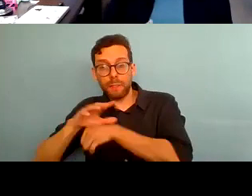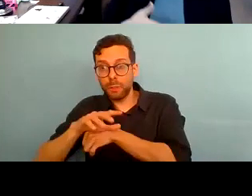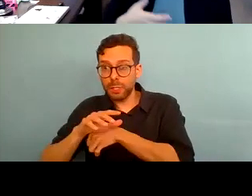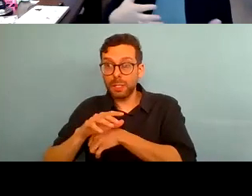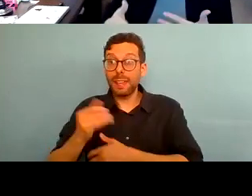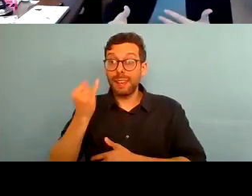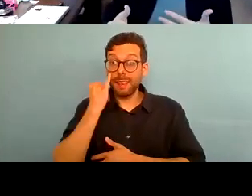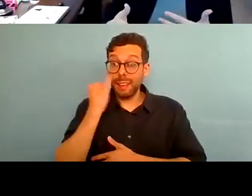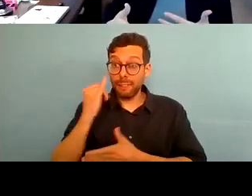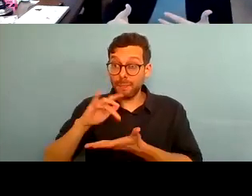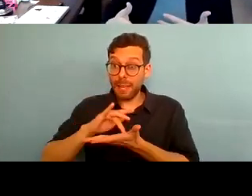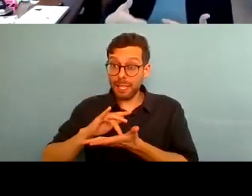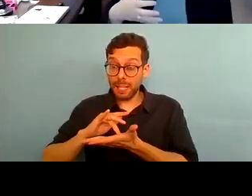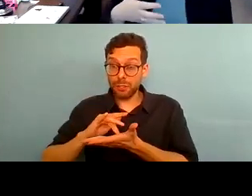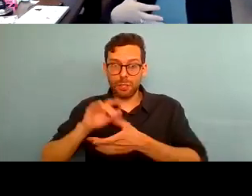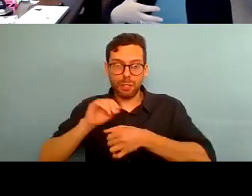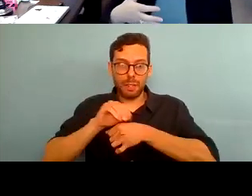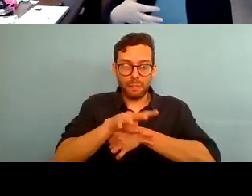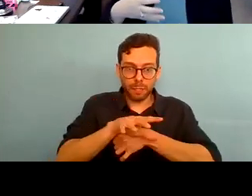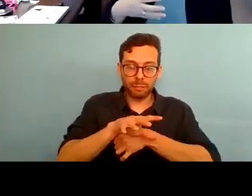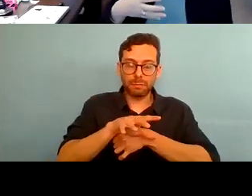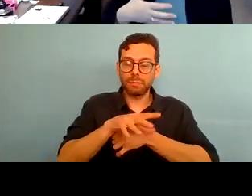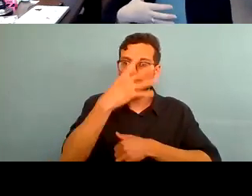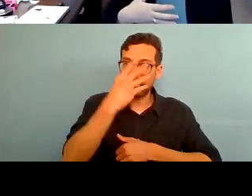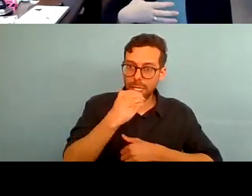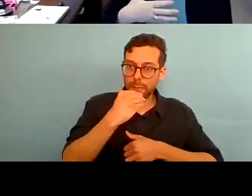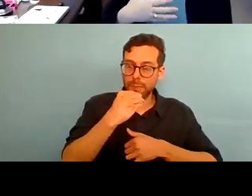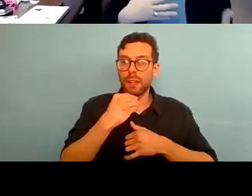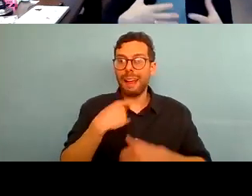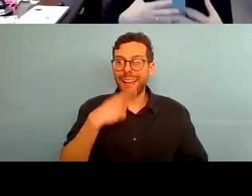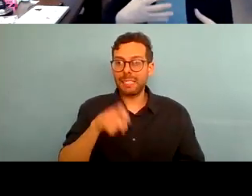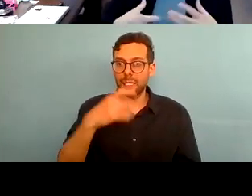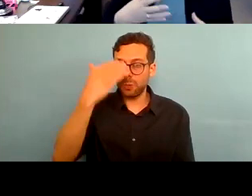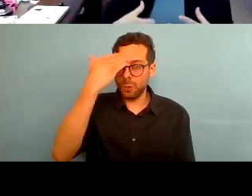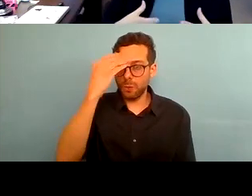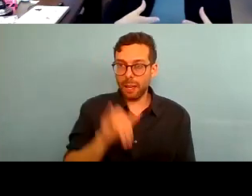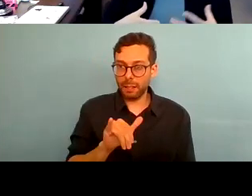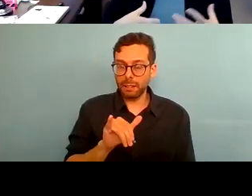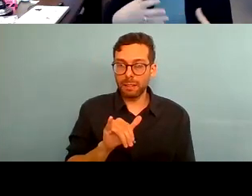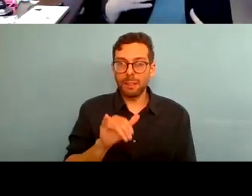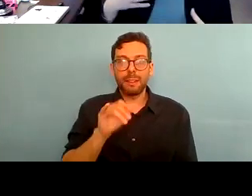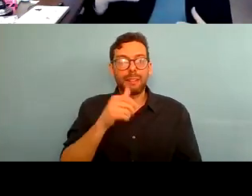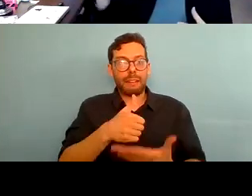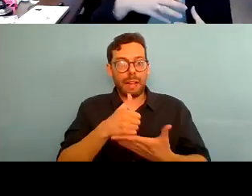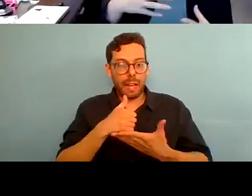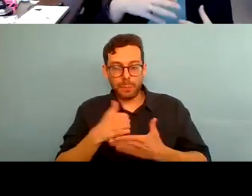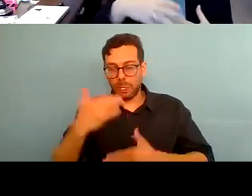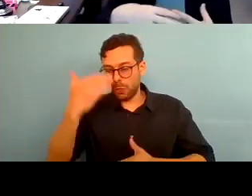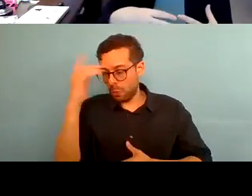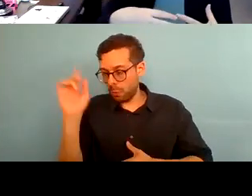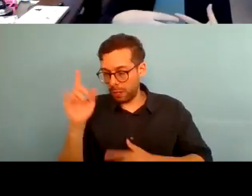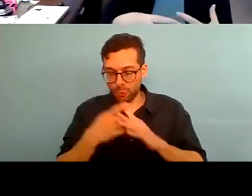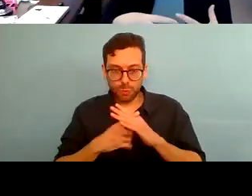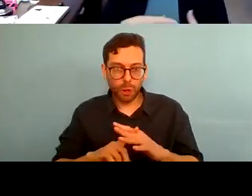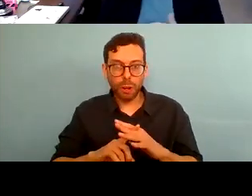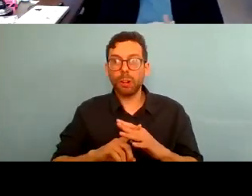that might be interrupting sleep, well, I want to know that so that I have an idea of where to start or what I need, what else could be